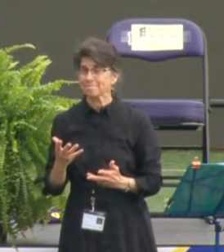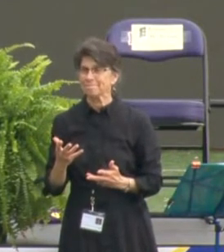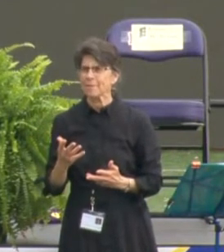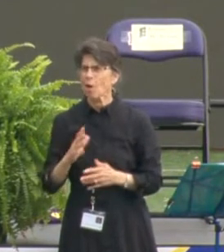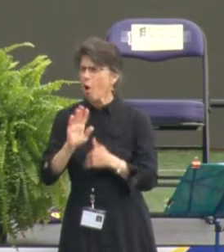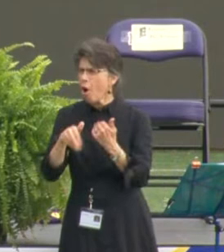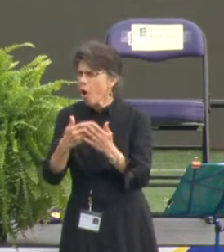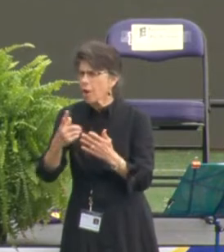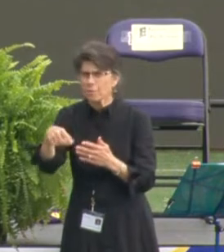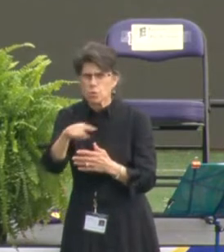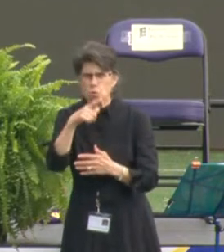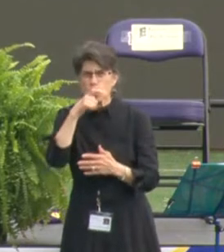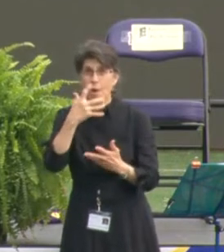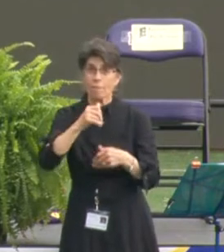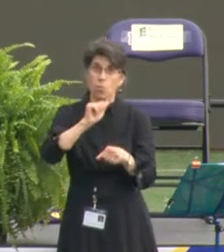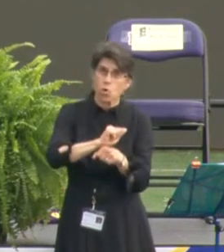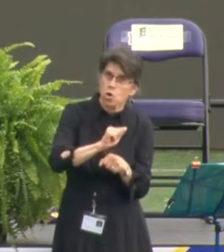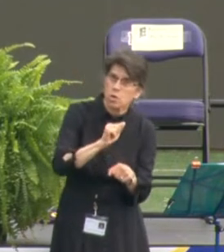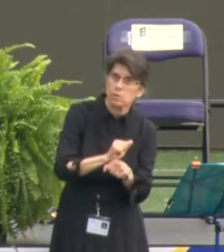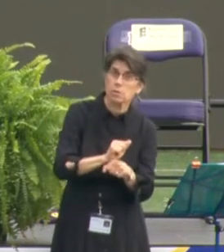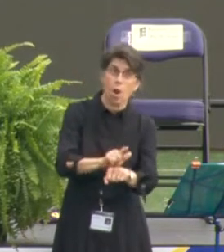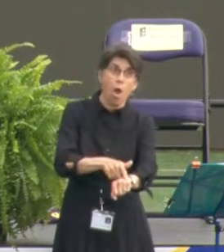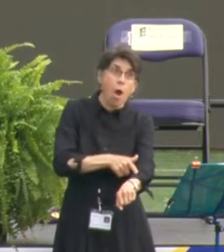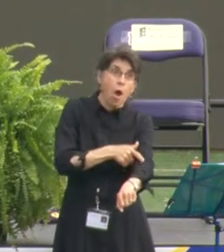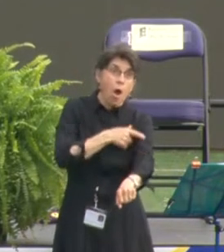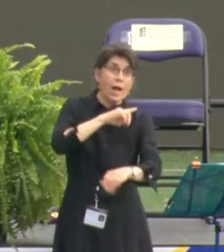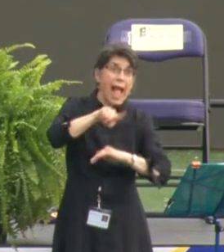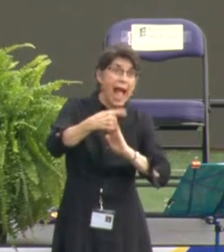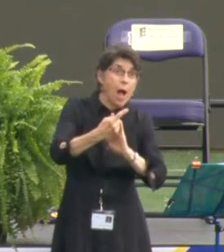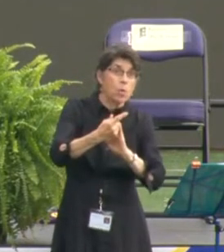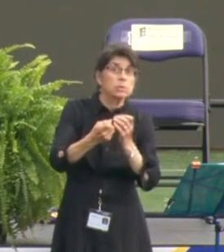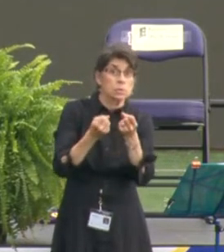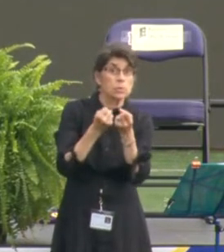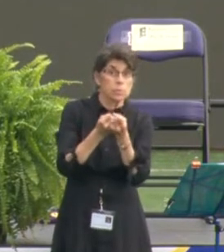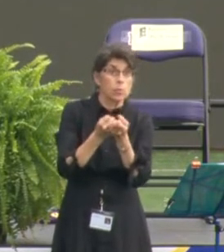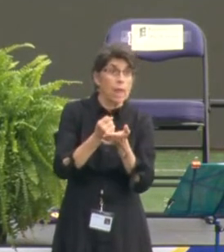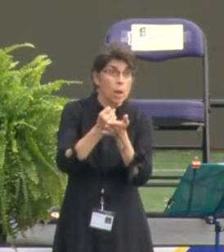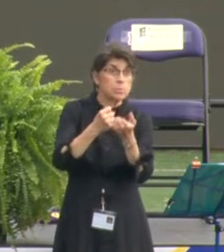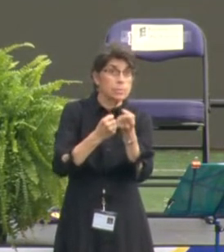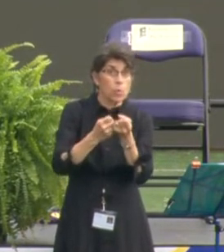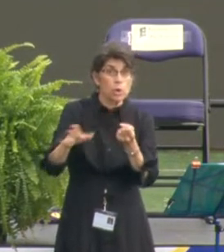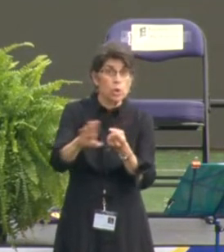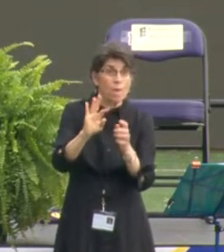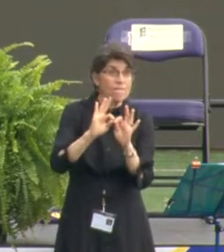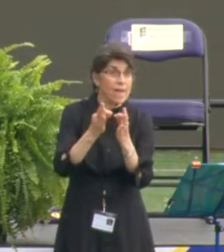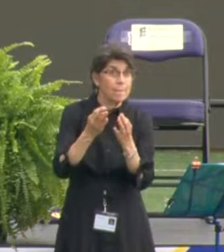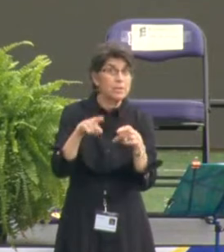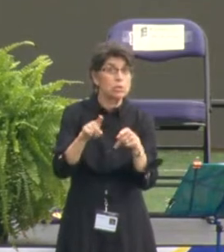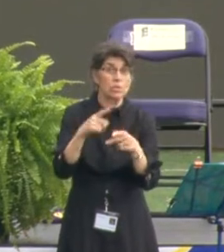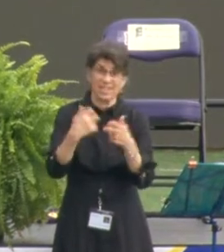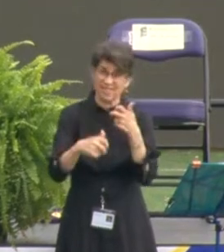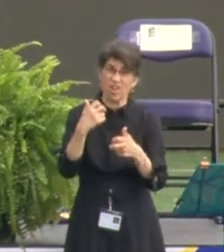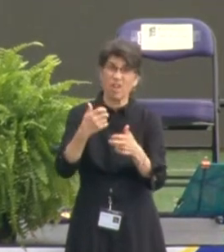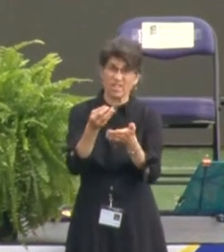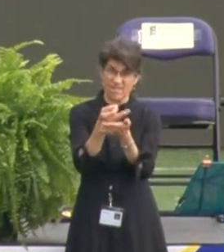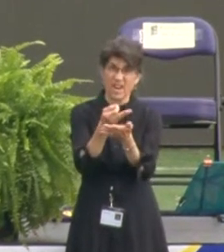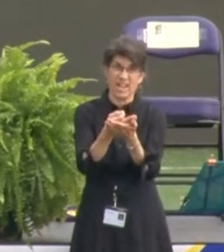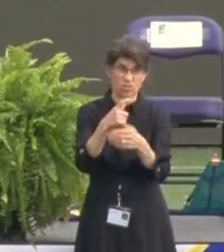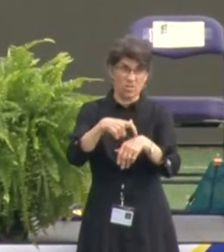all of you who have worked long hours to support your families during difficult financial times this